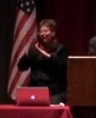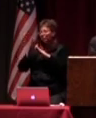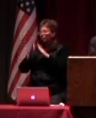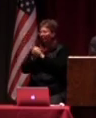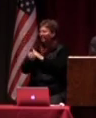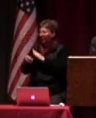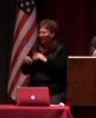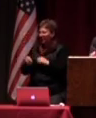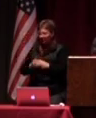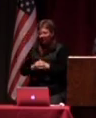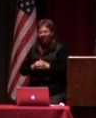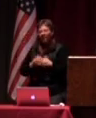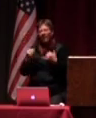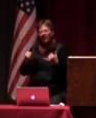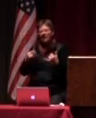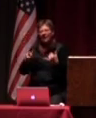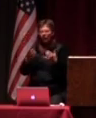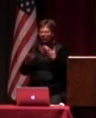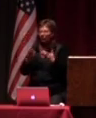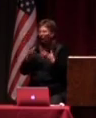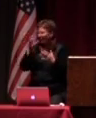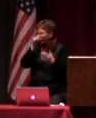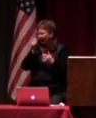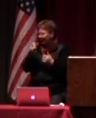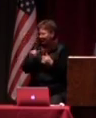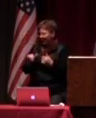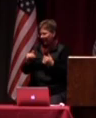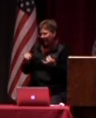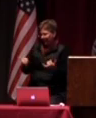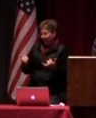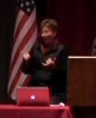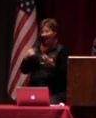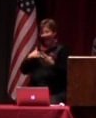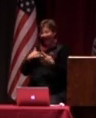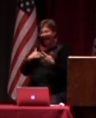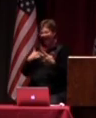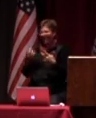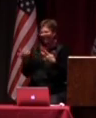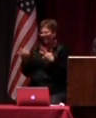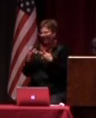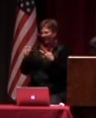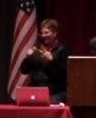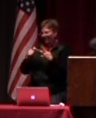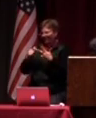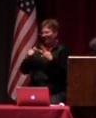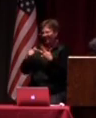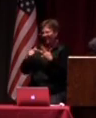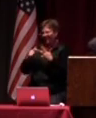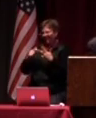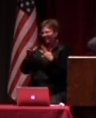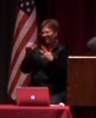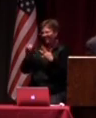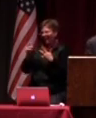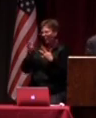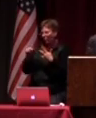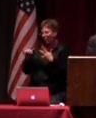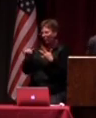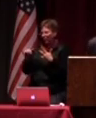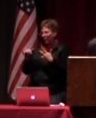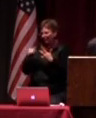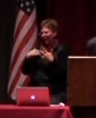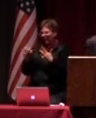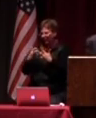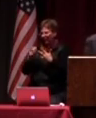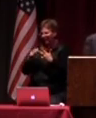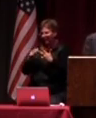account. Now, as you probably guessed by this point, I would put myself into this camp. And the line I take in my new